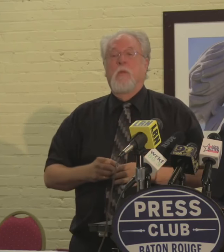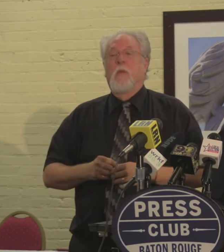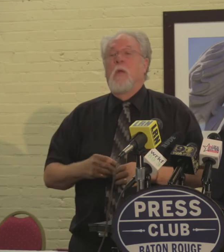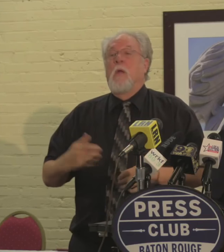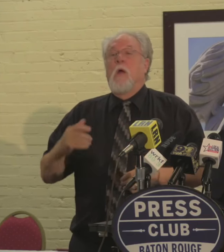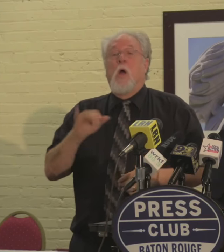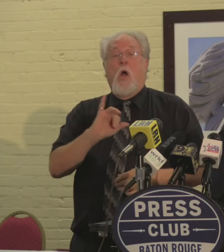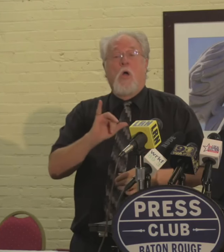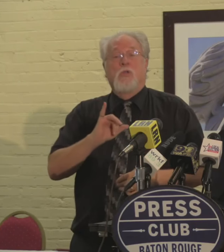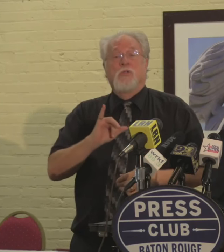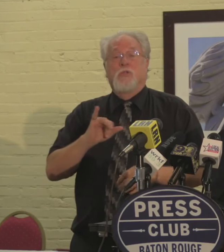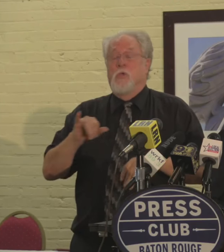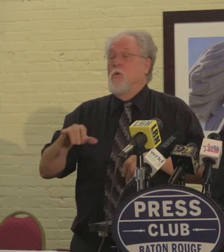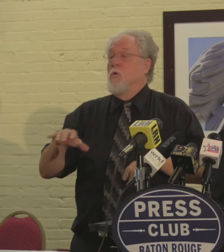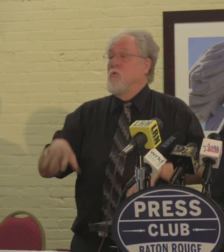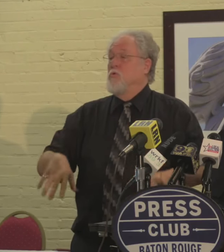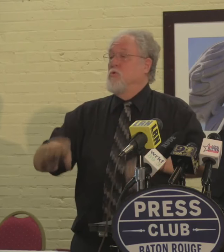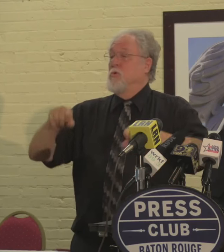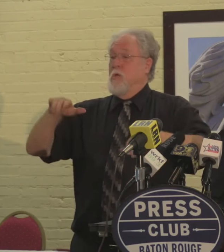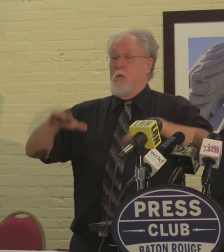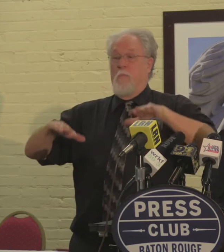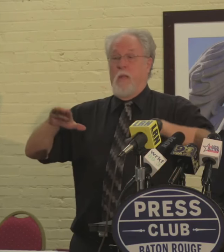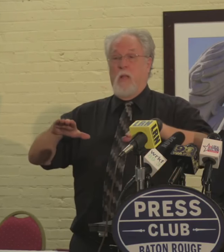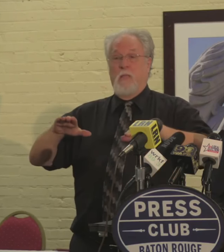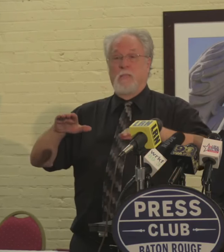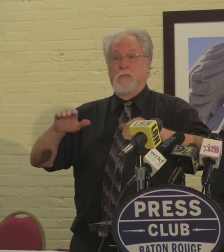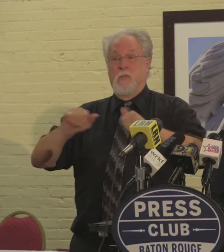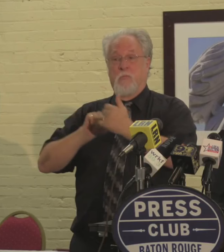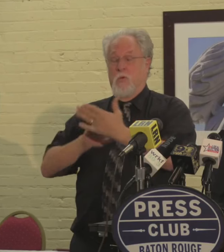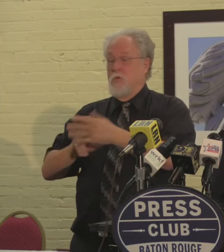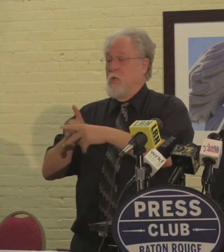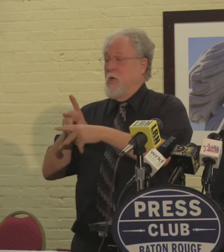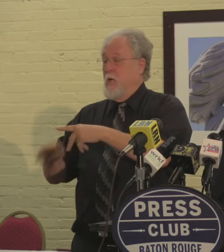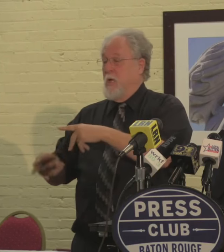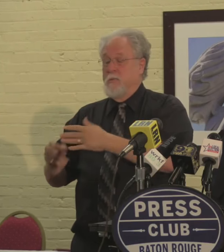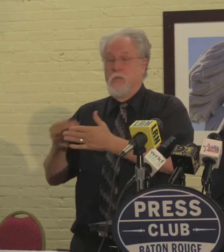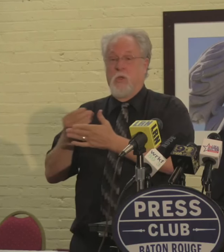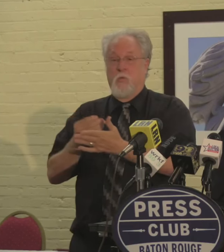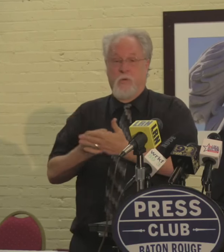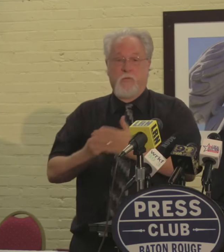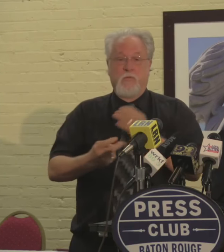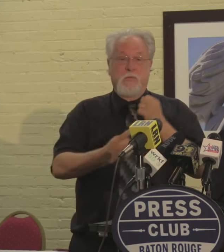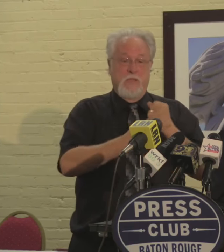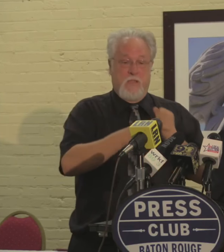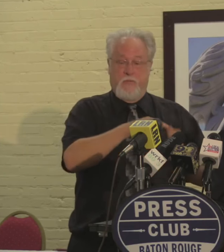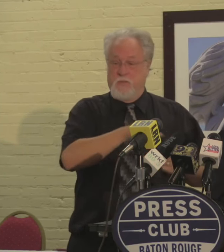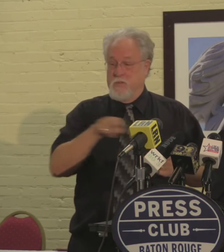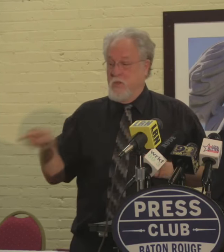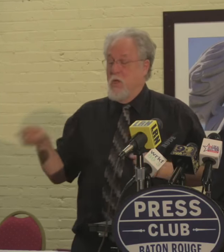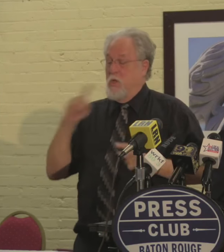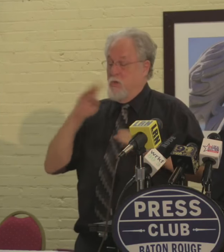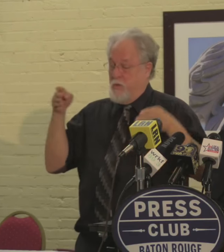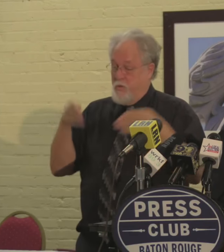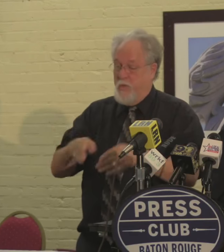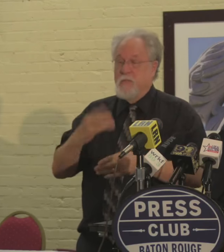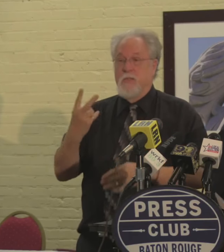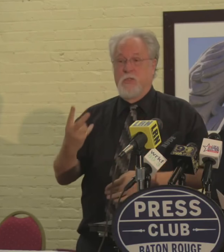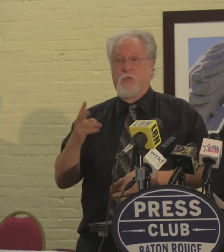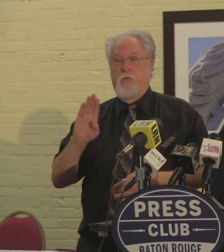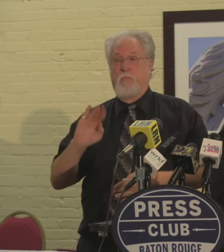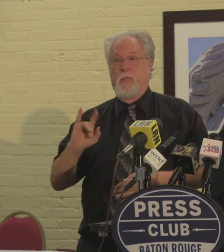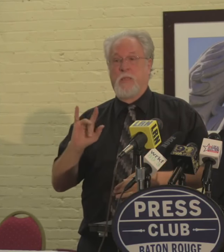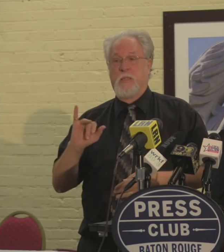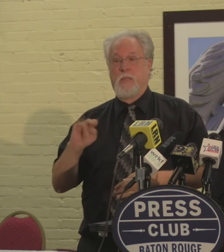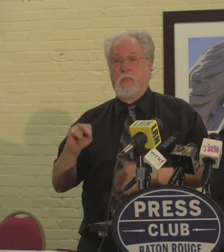We also took a balanced approach of cuts in revenue and savings in order to address the $2 billion budget deficit that I just told you